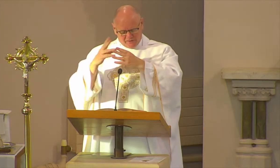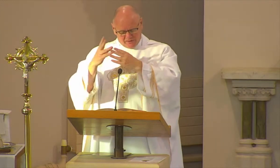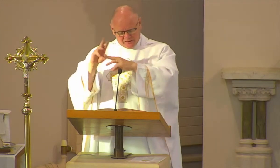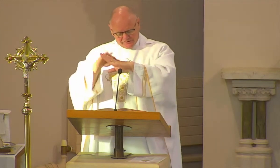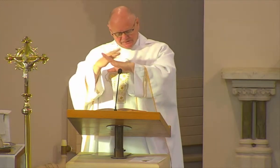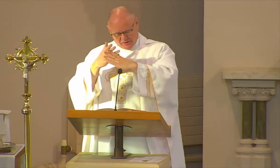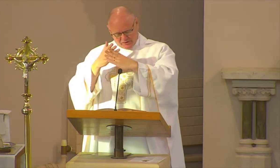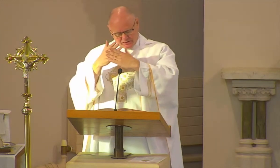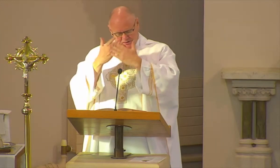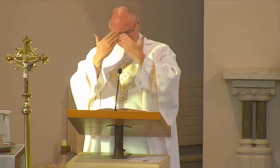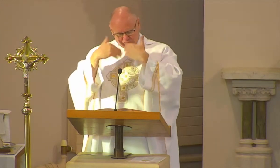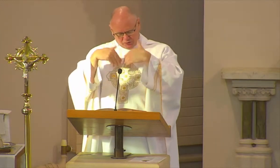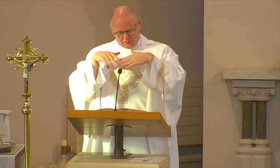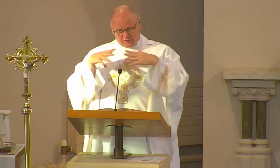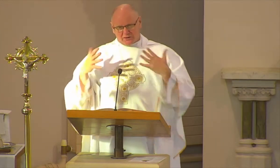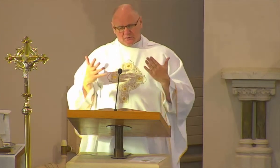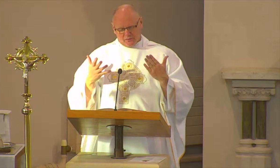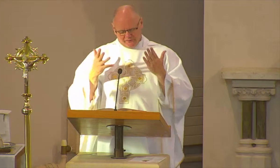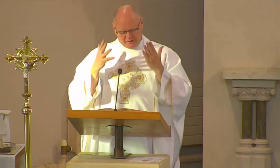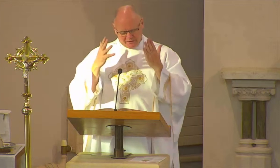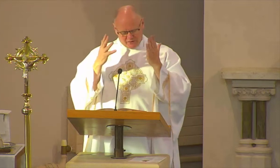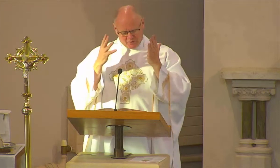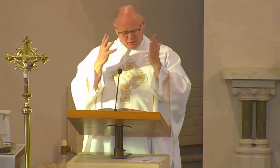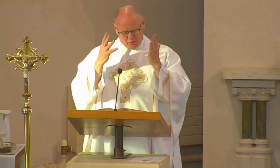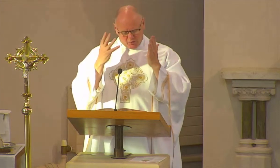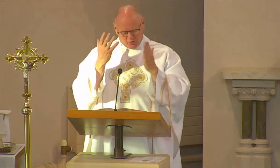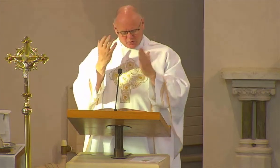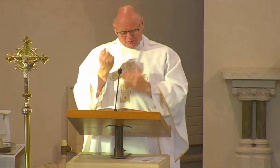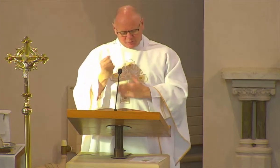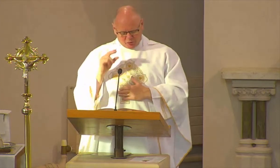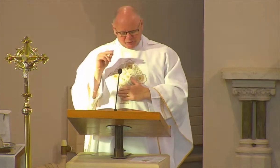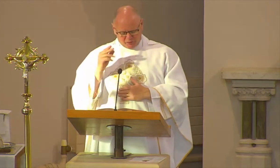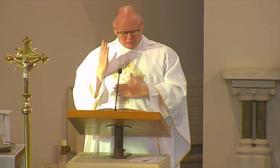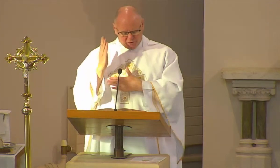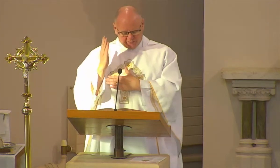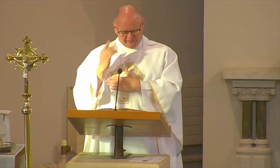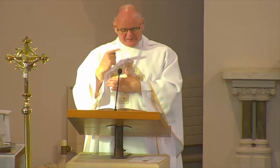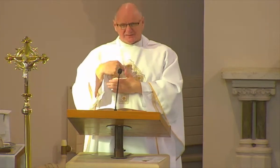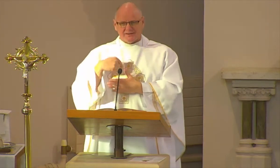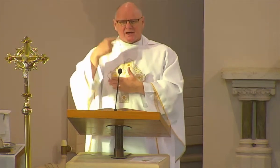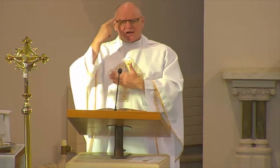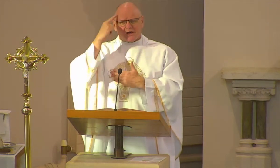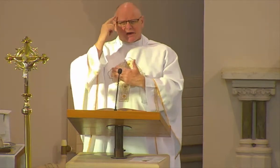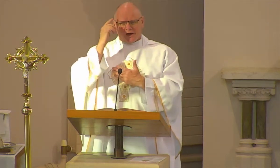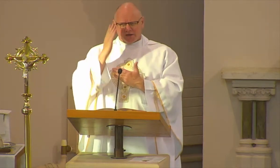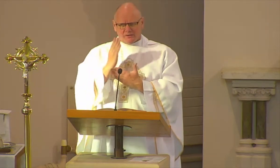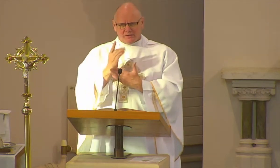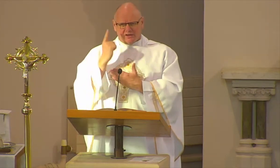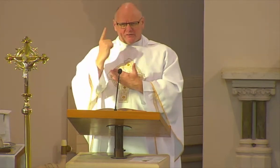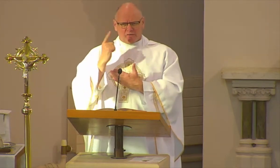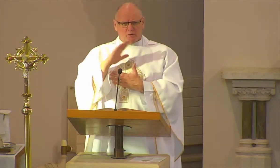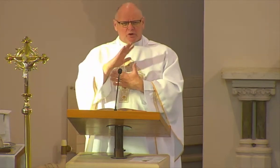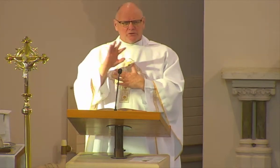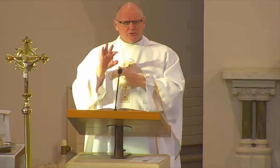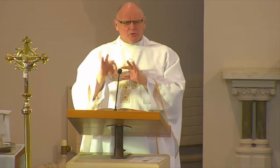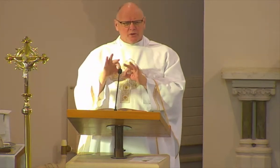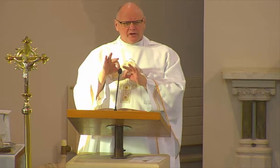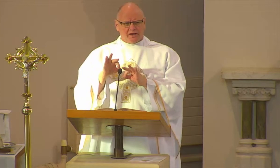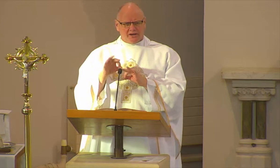the Son is adored and glorified, who has spoken through the prophets. I believe in one holy Catholic